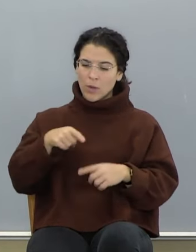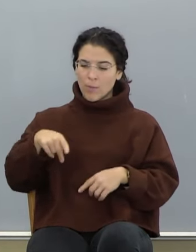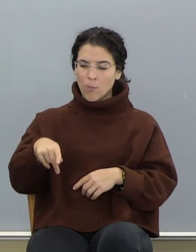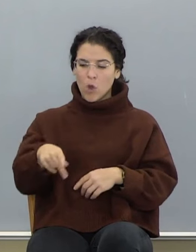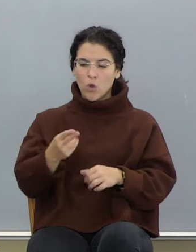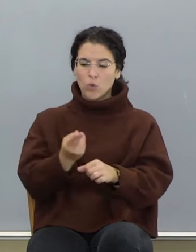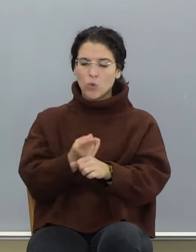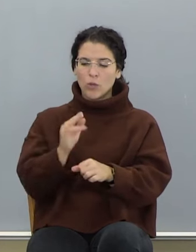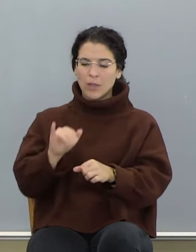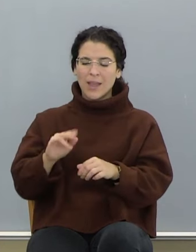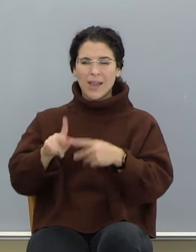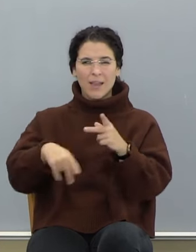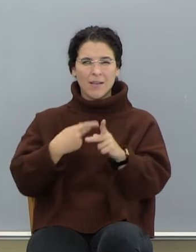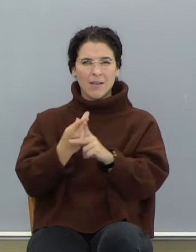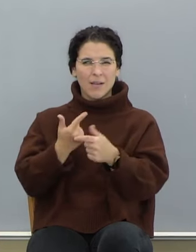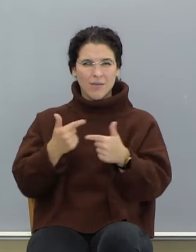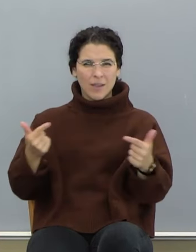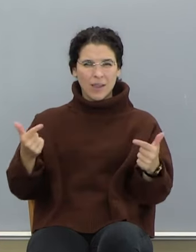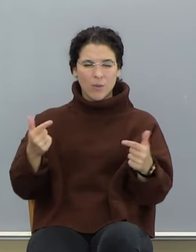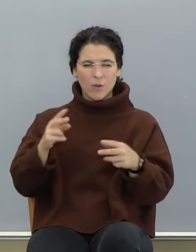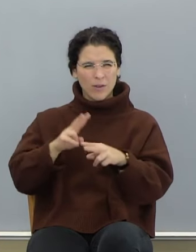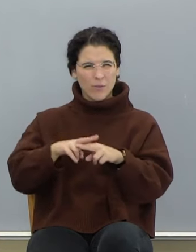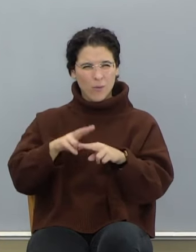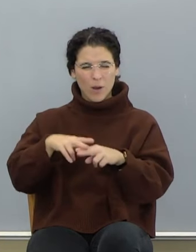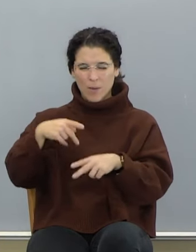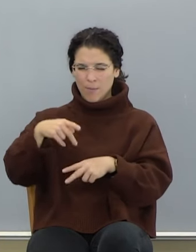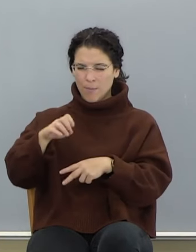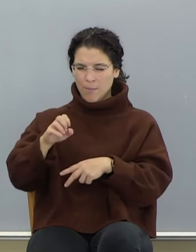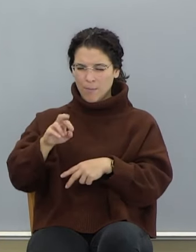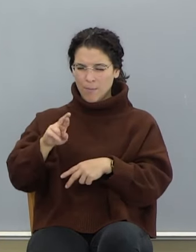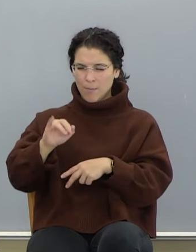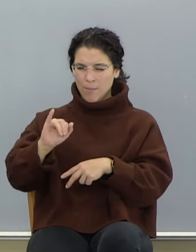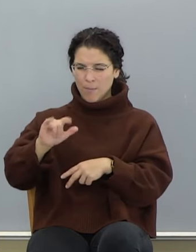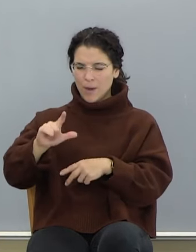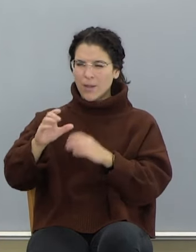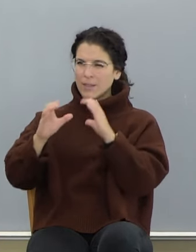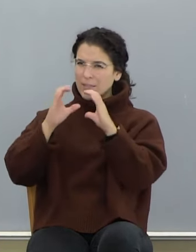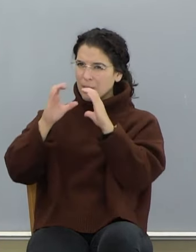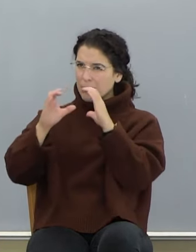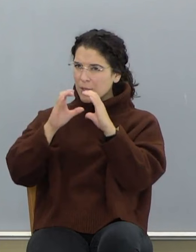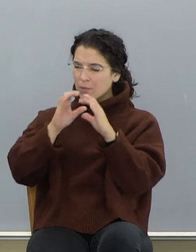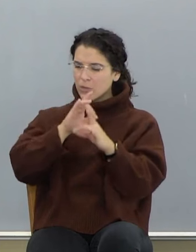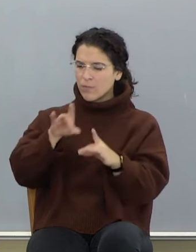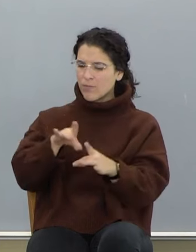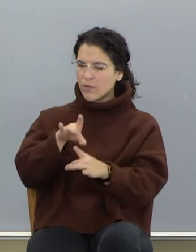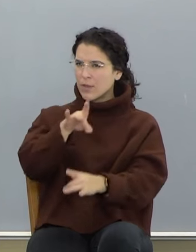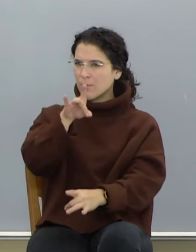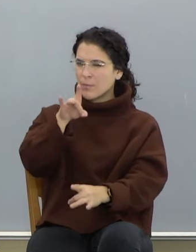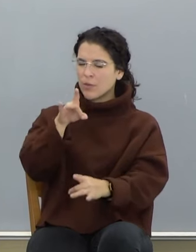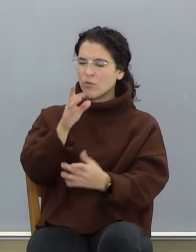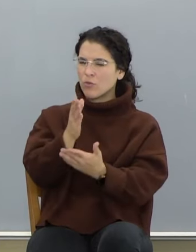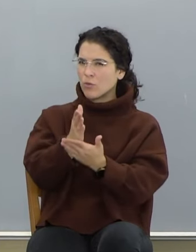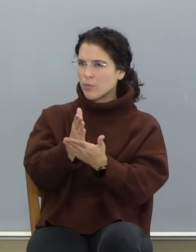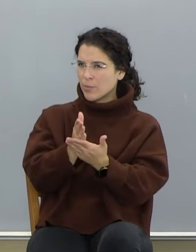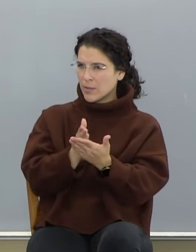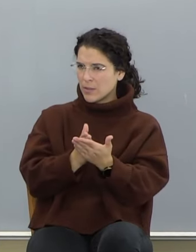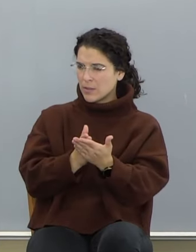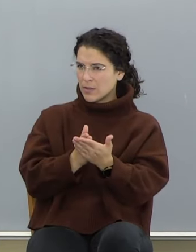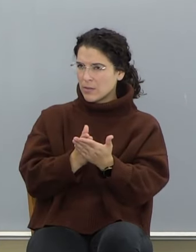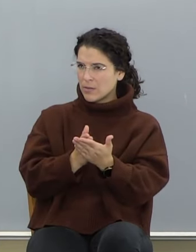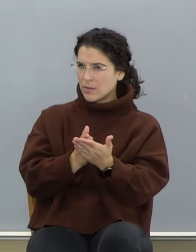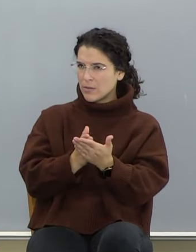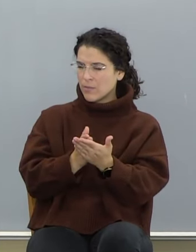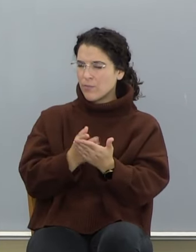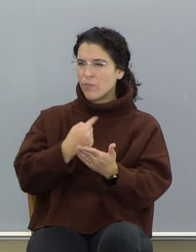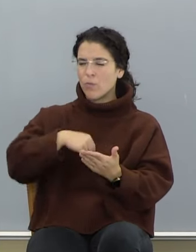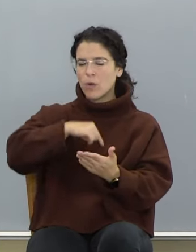that language, he's communicating the spiritual element. When we think